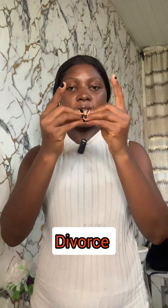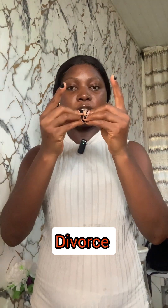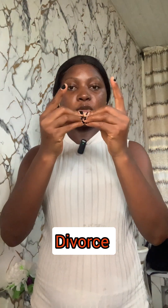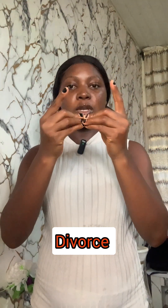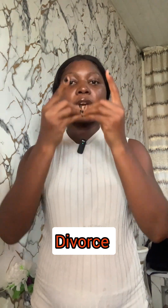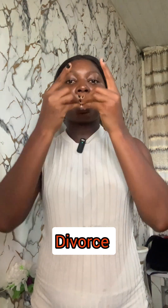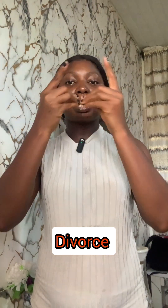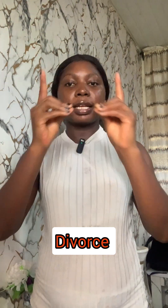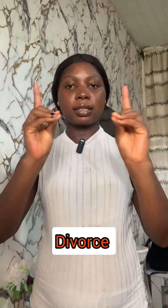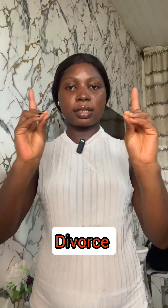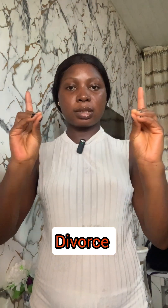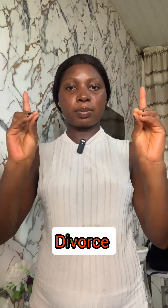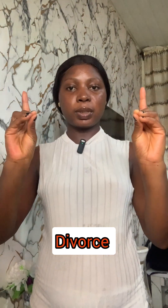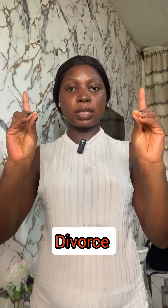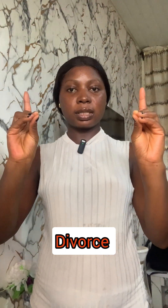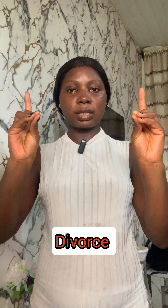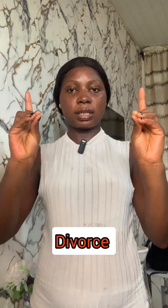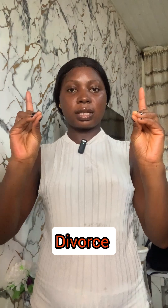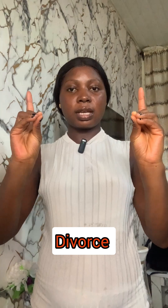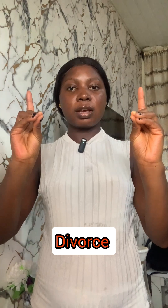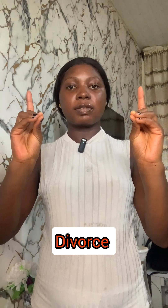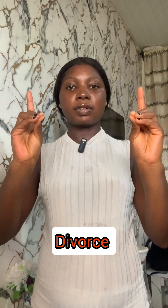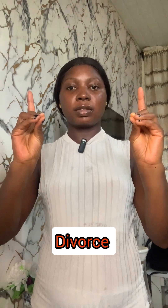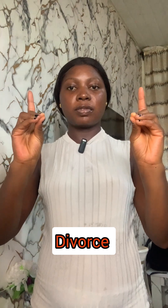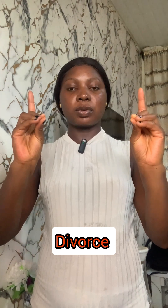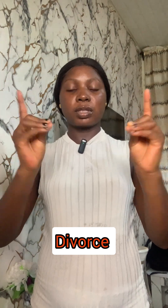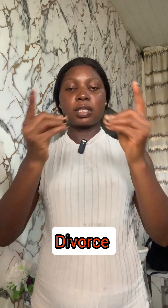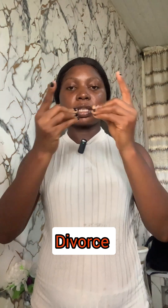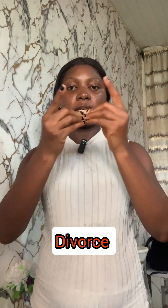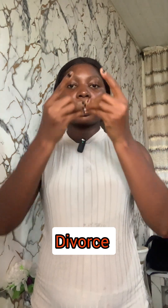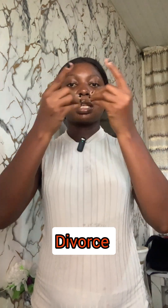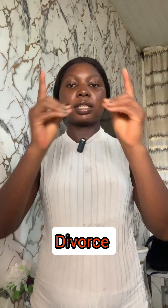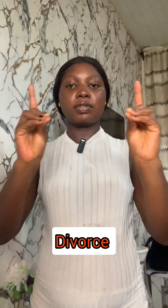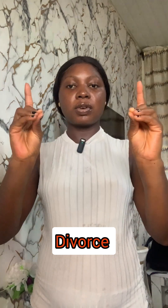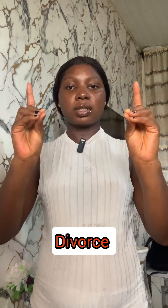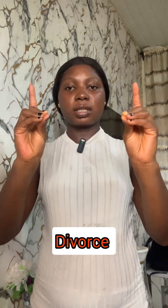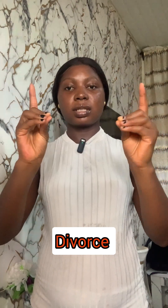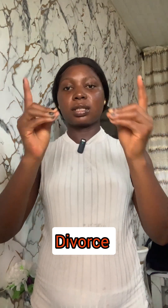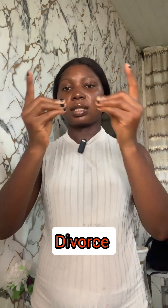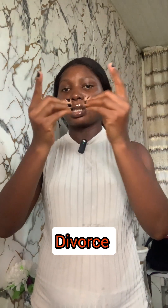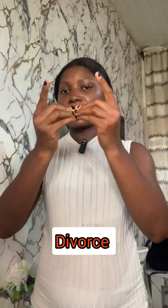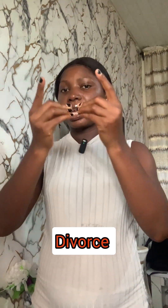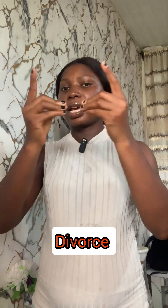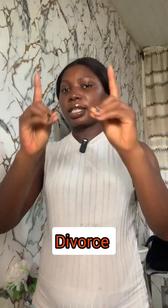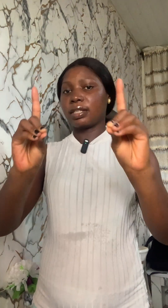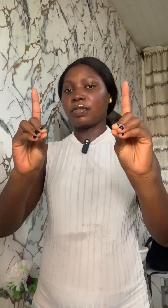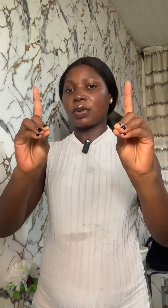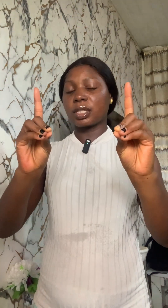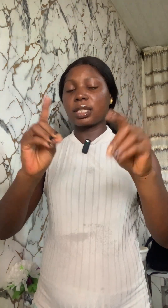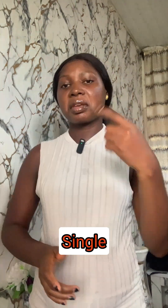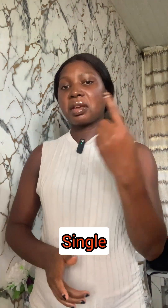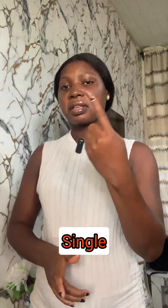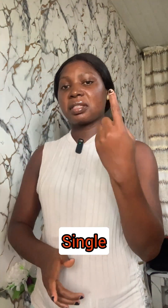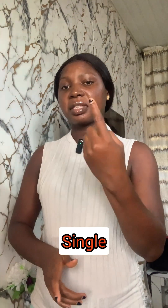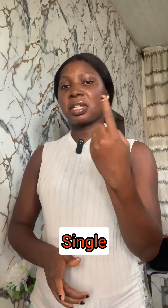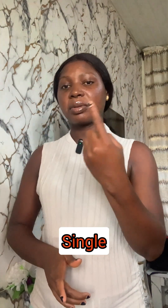this way and then split it for divorce. Divorce. Divorce. Single.